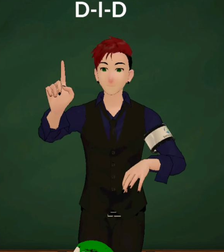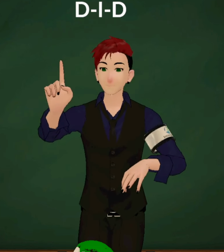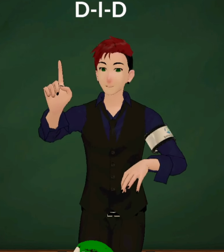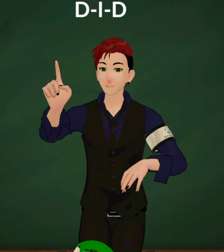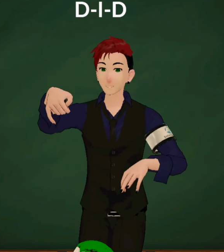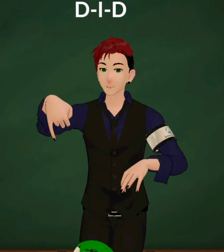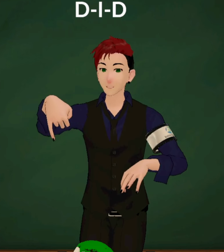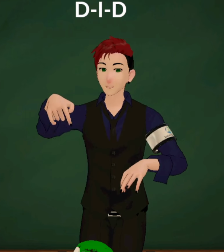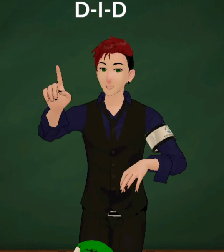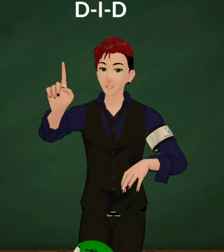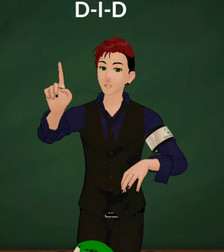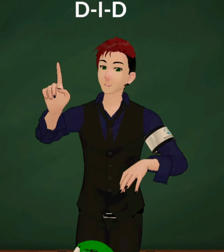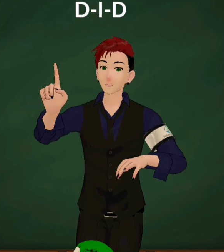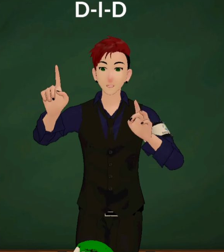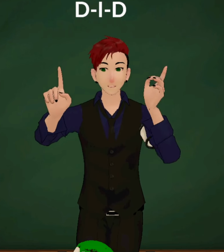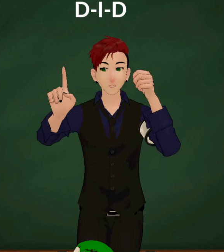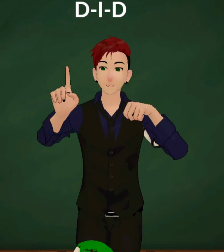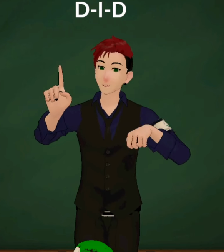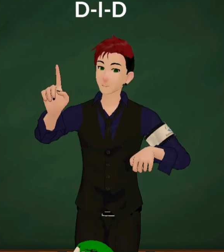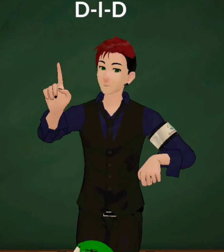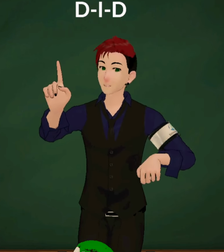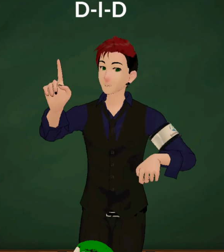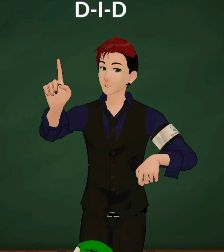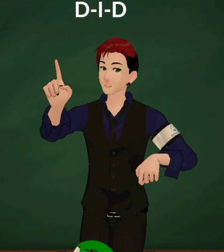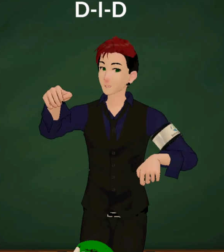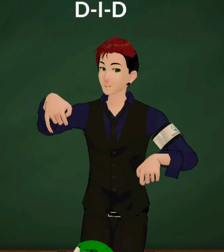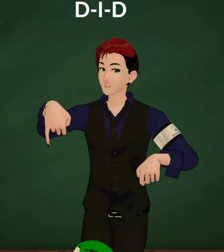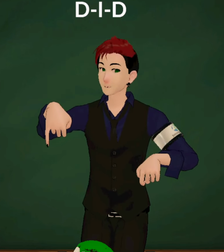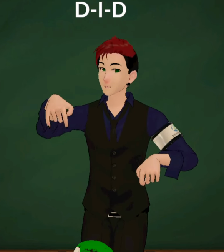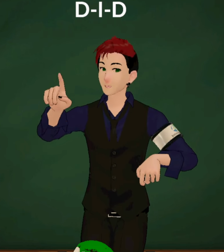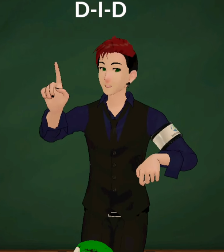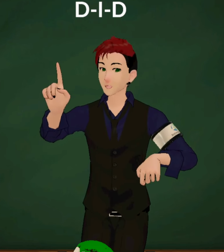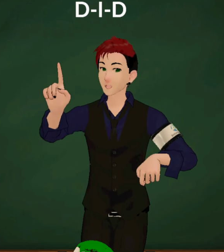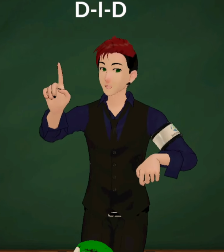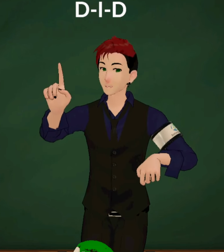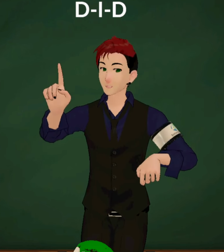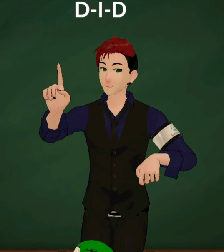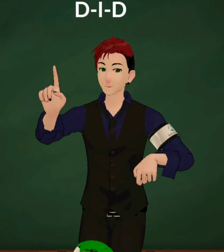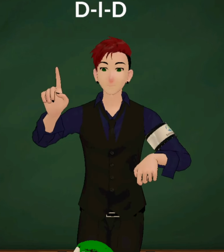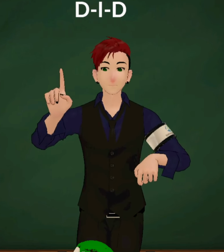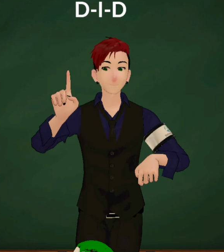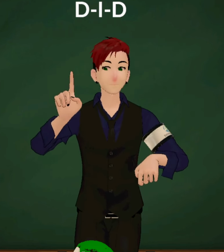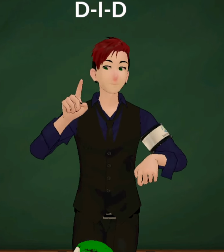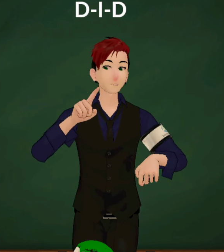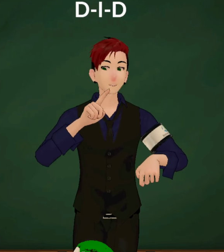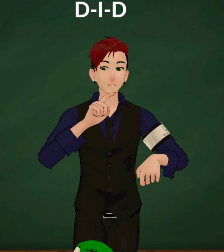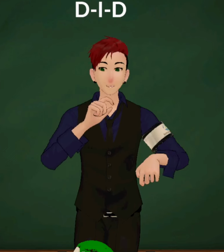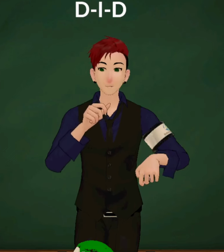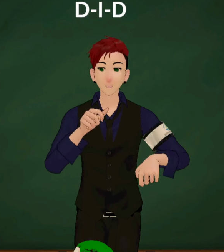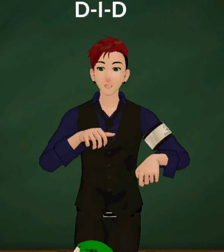So this is DID. I know it's weird, but this is the sign for DID. And this is not